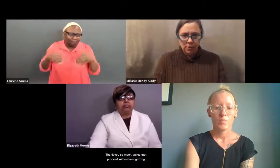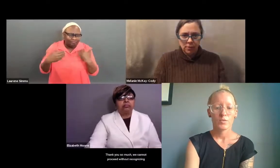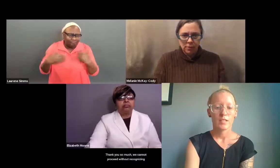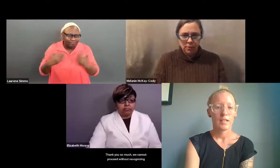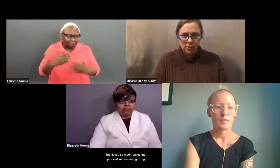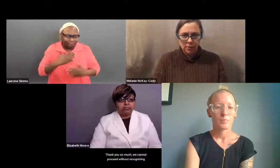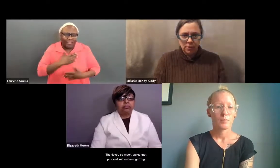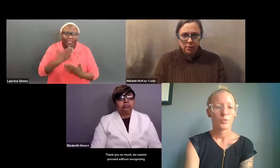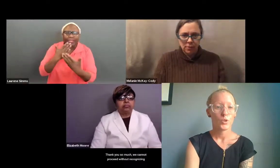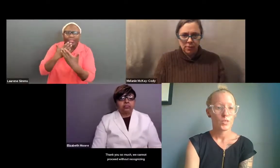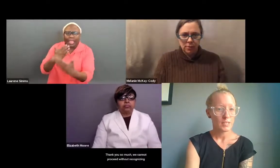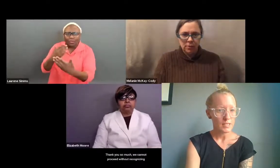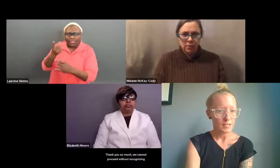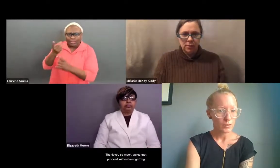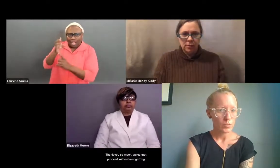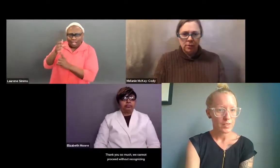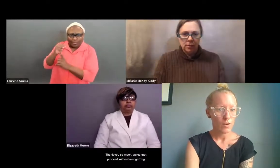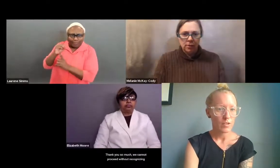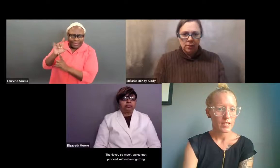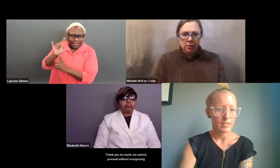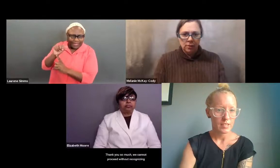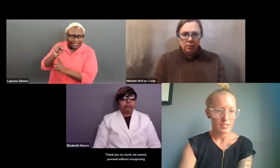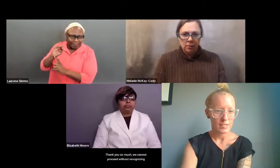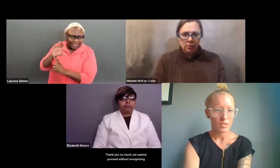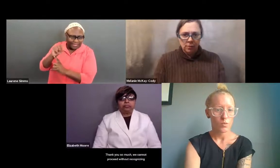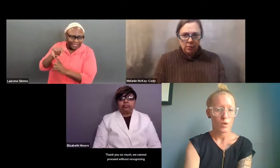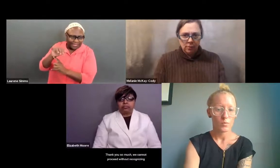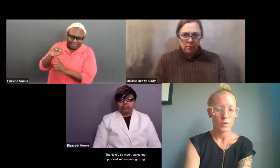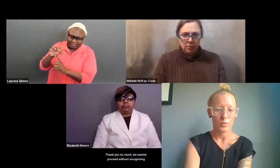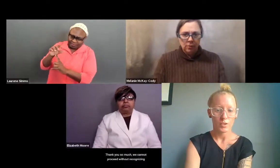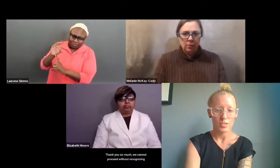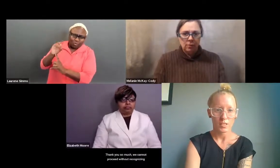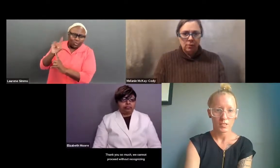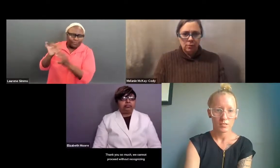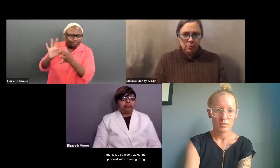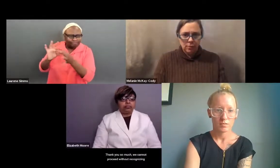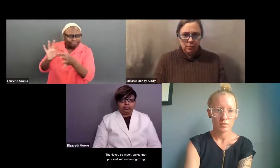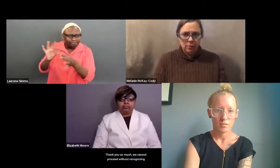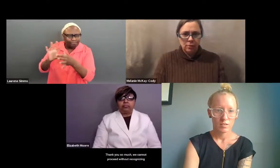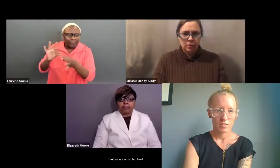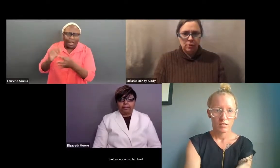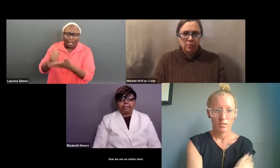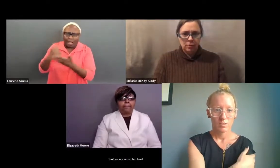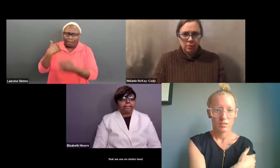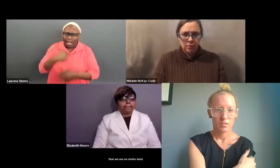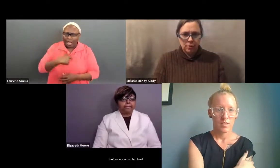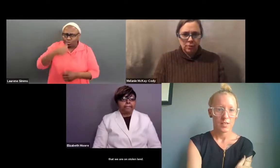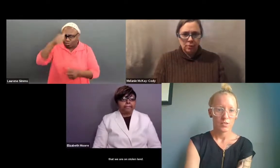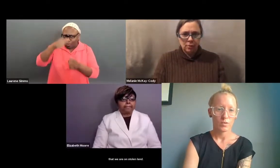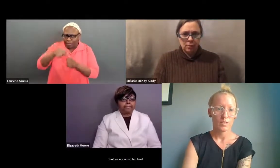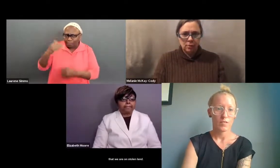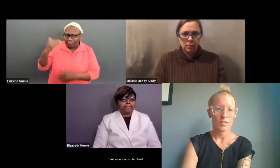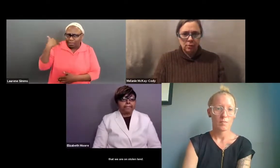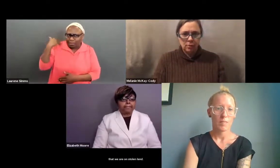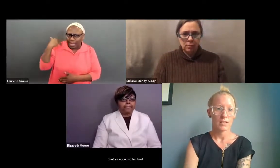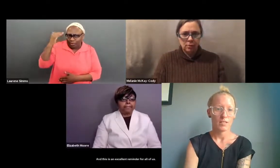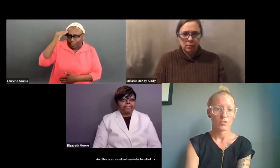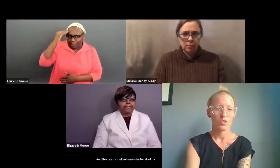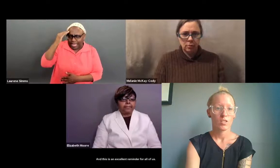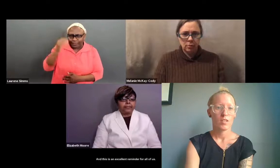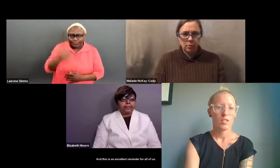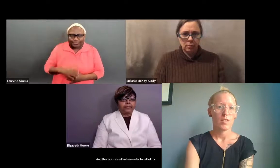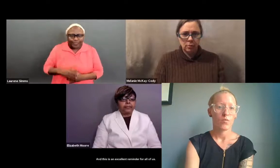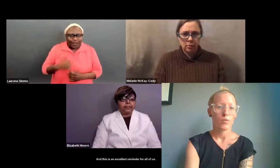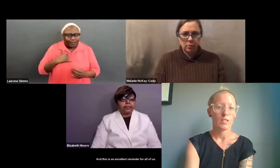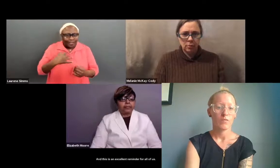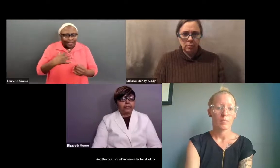Thank you very much. We can't proceed without recognizing one more person that's going to give us a